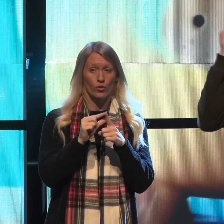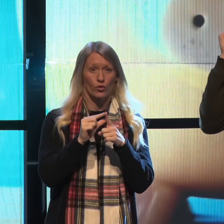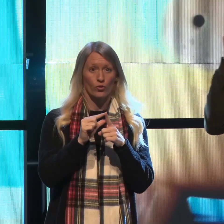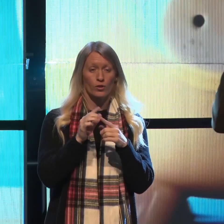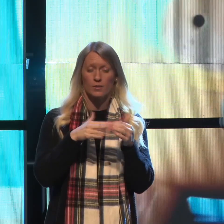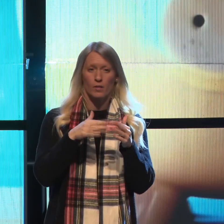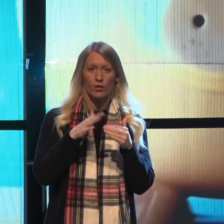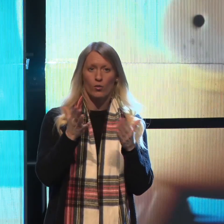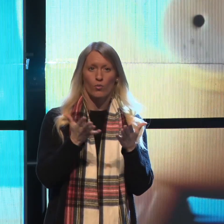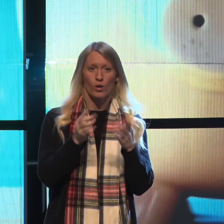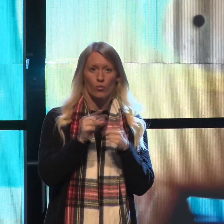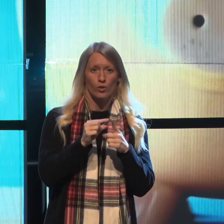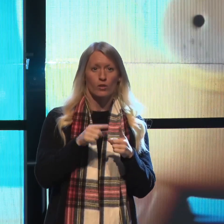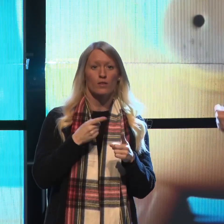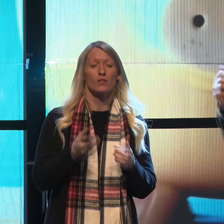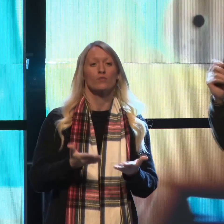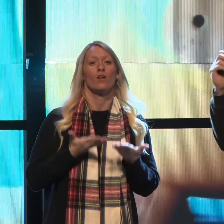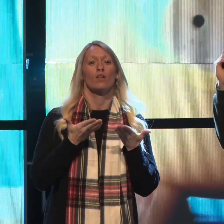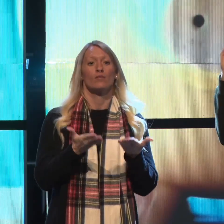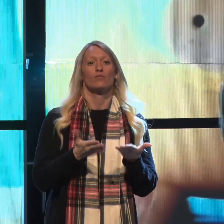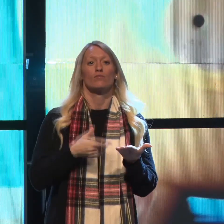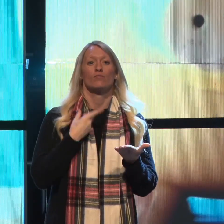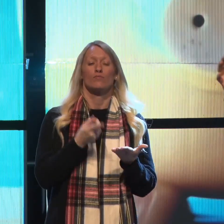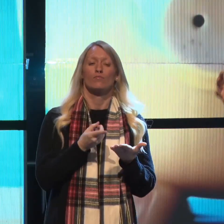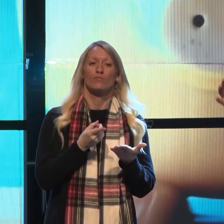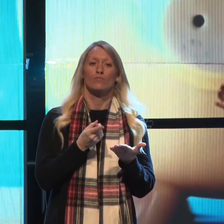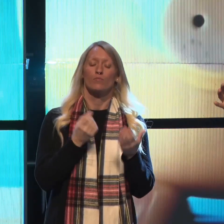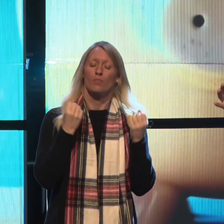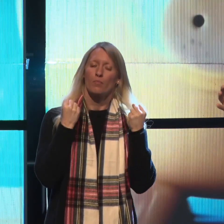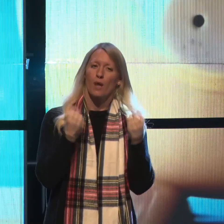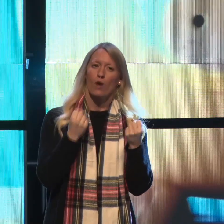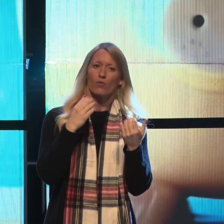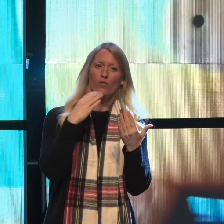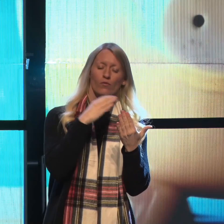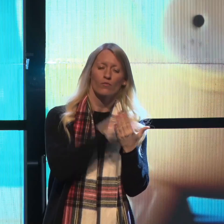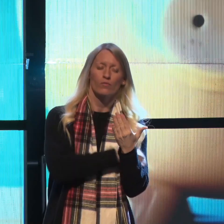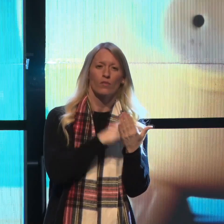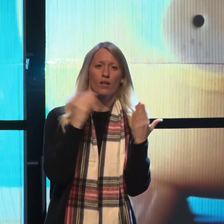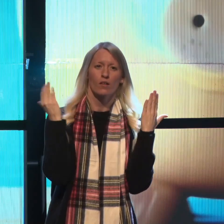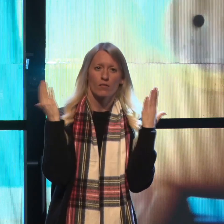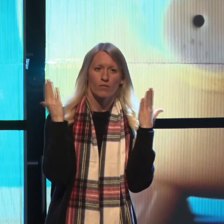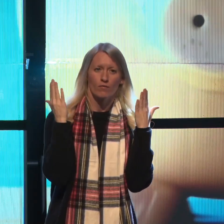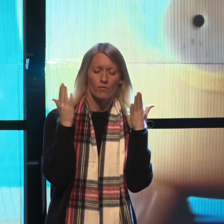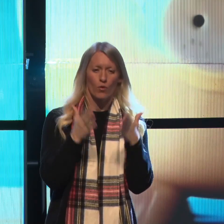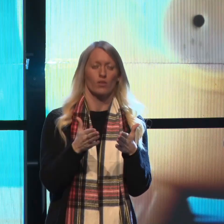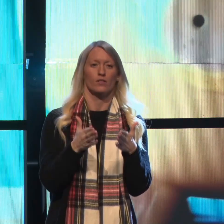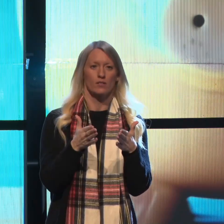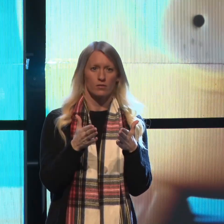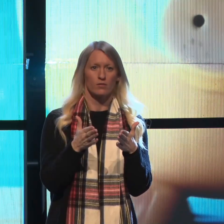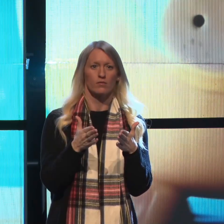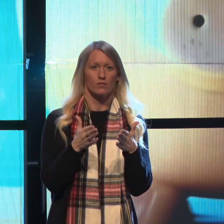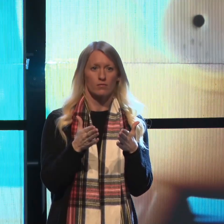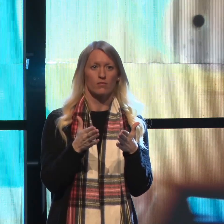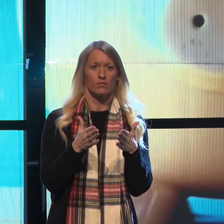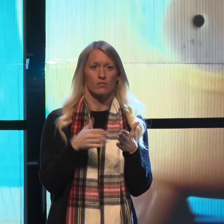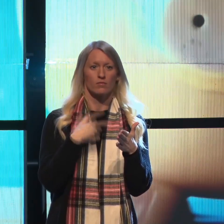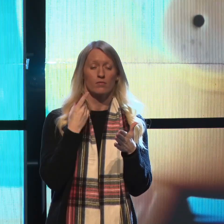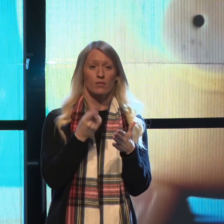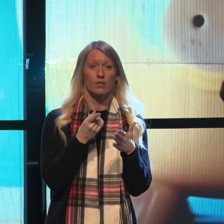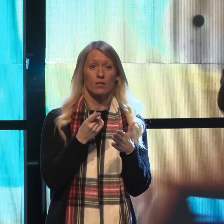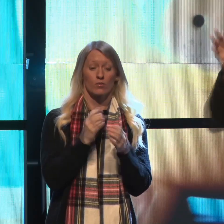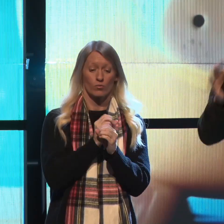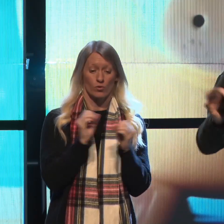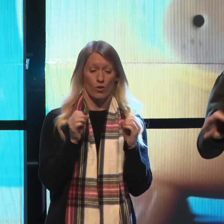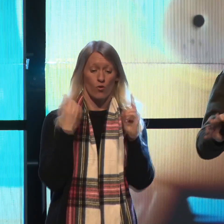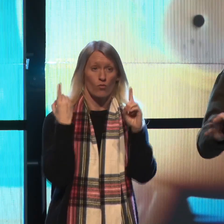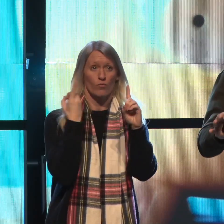offers us something very powerful. It offers us focus, right? If it says, where there is no vision, the people